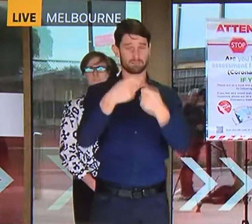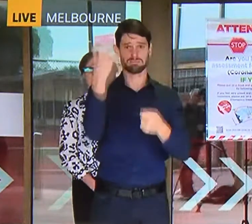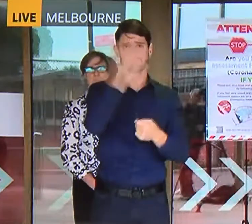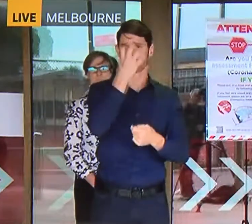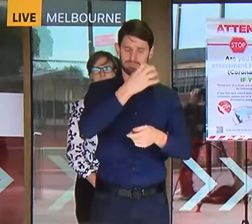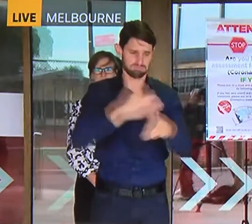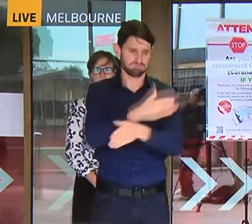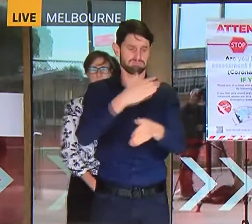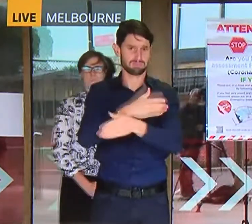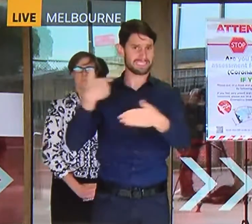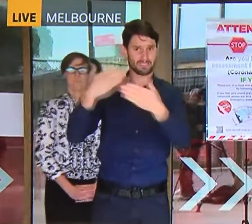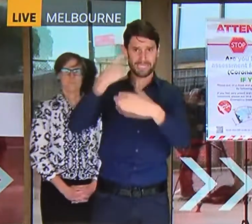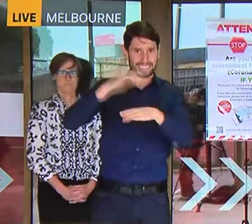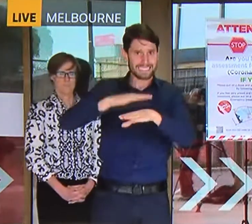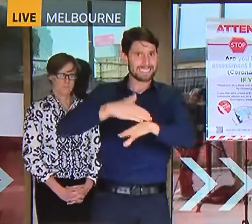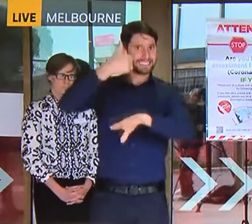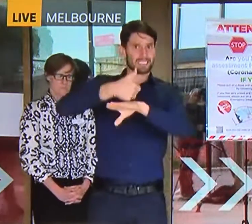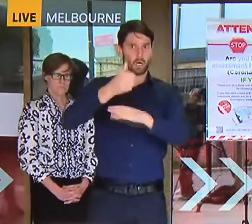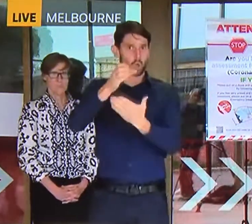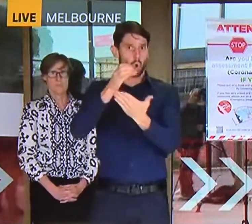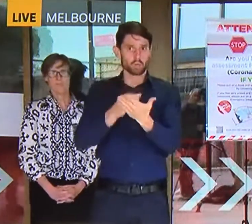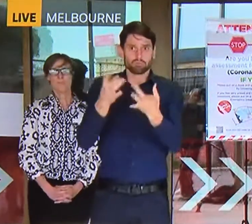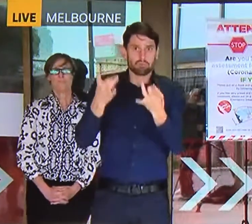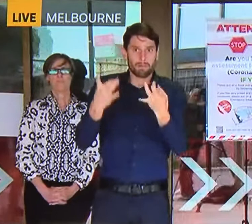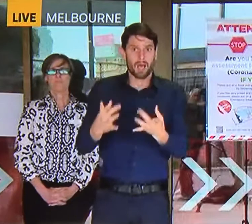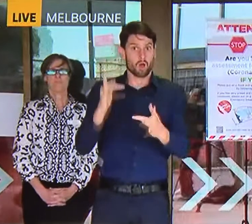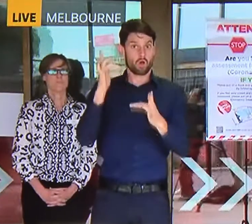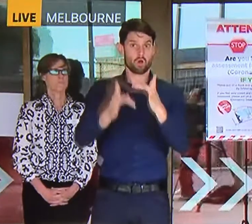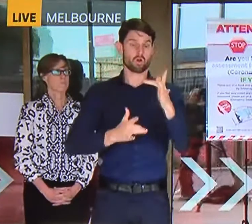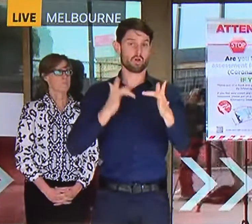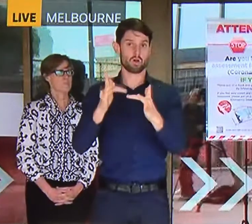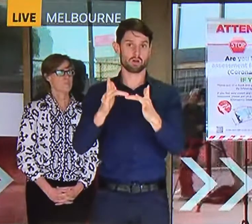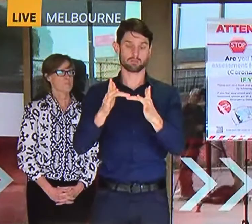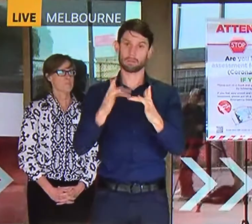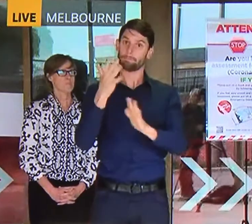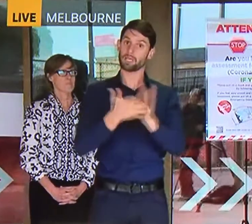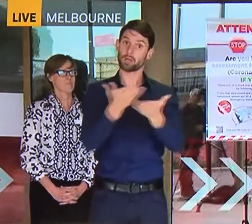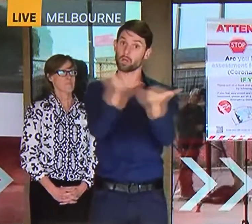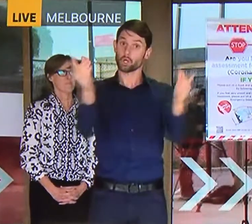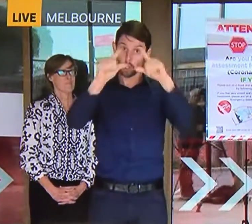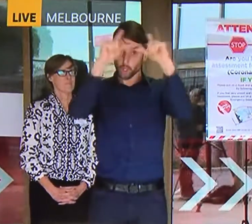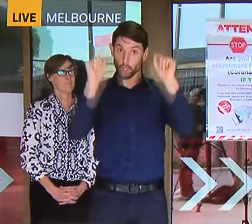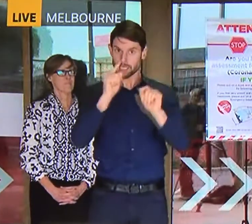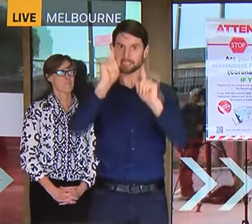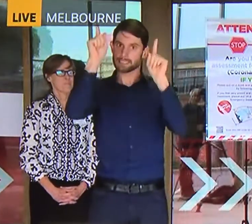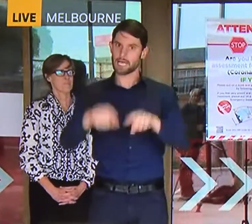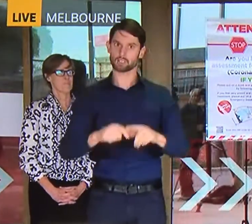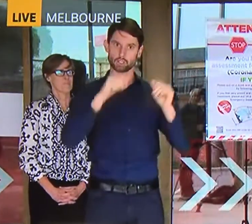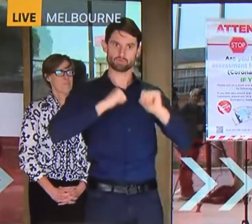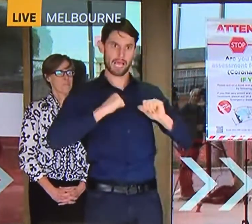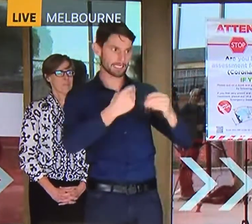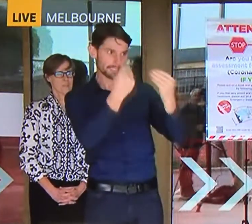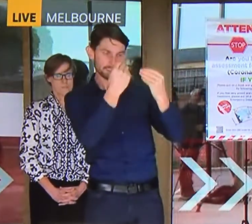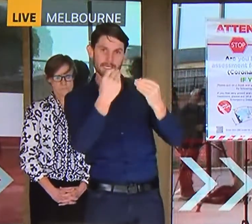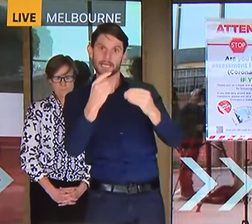been getting existing courseware online in manageable chunks so that nurses can move from the general ward area into the